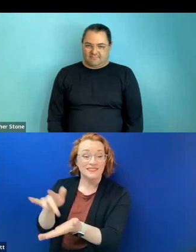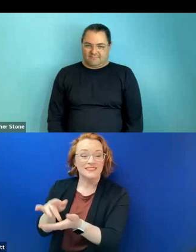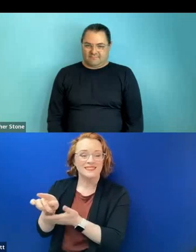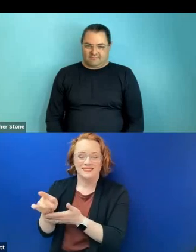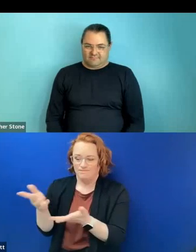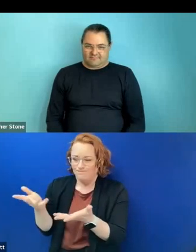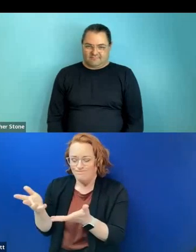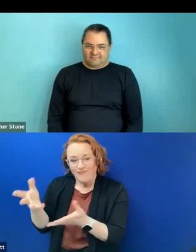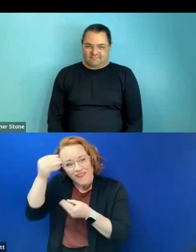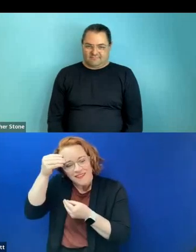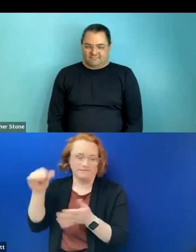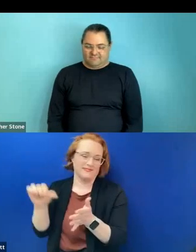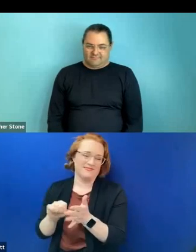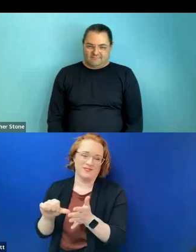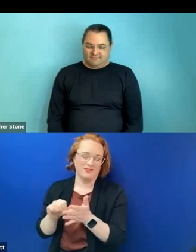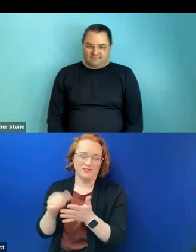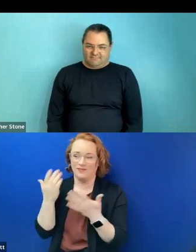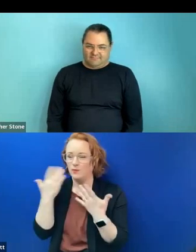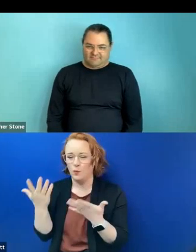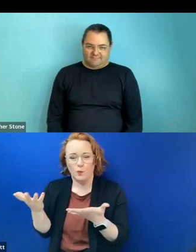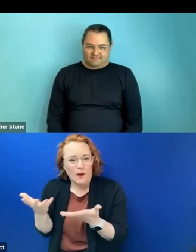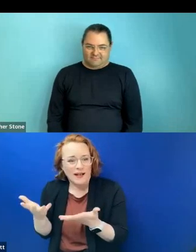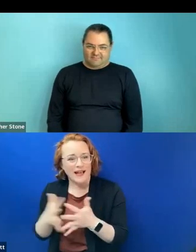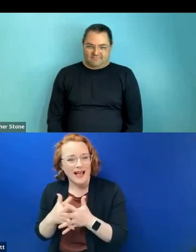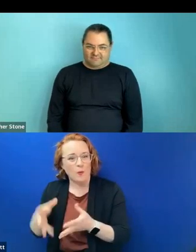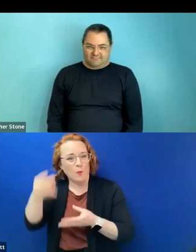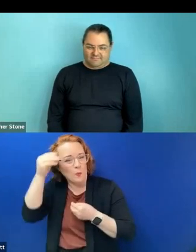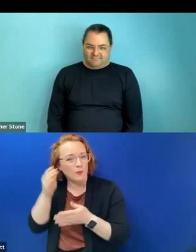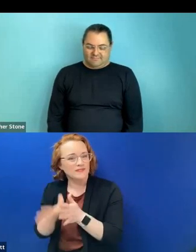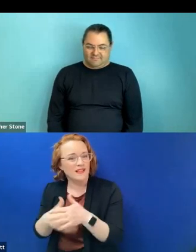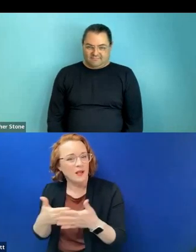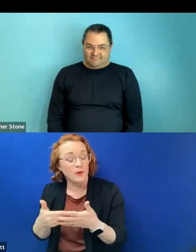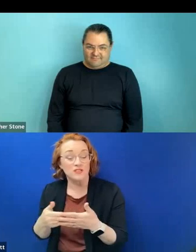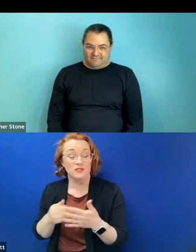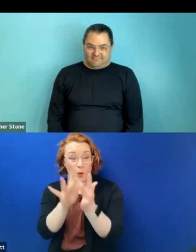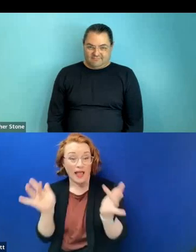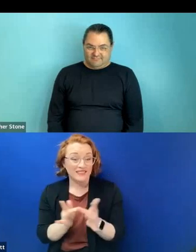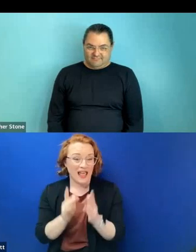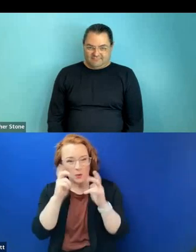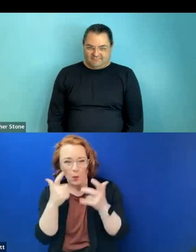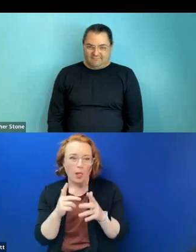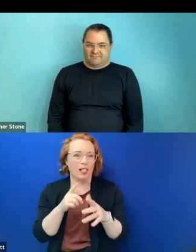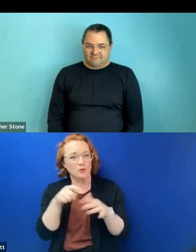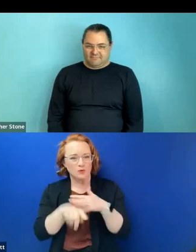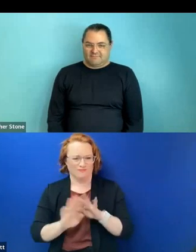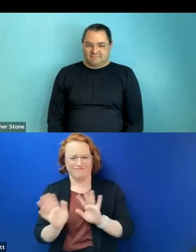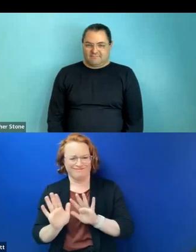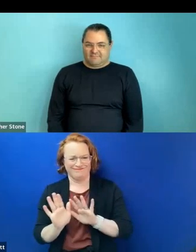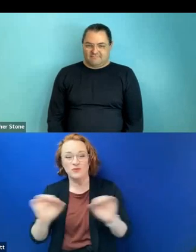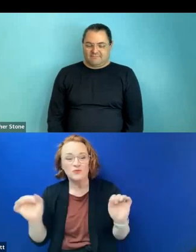really difficult. I didn't know how I could learn sign language, and it was before the time of internet and Google and YouTube, really.